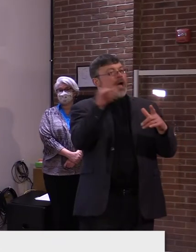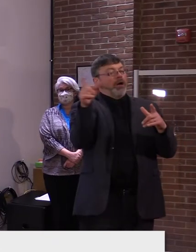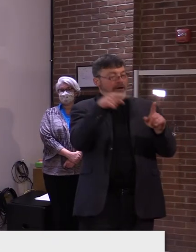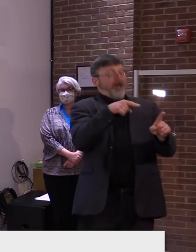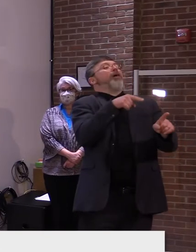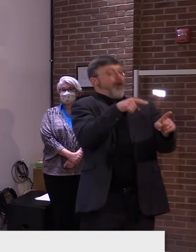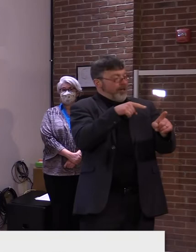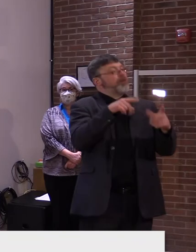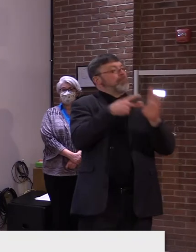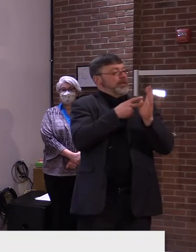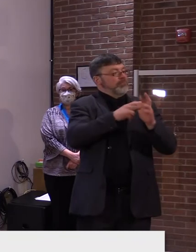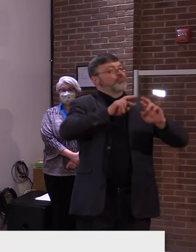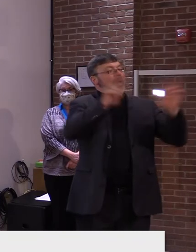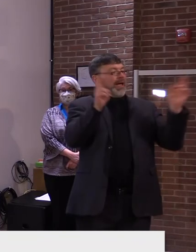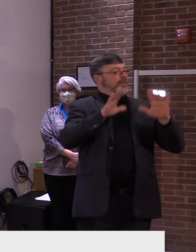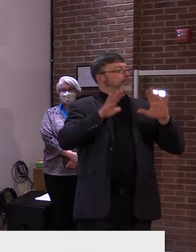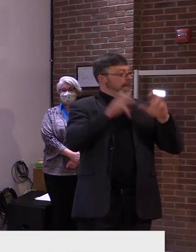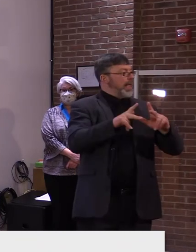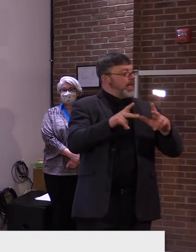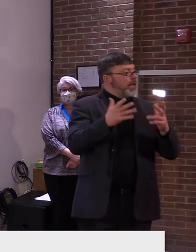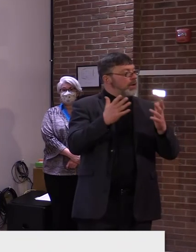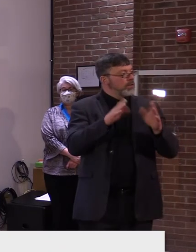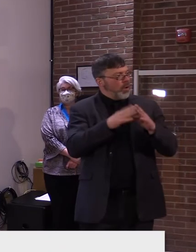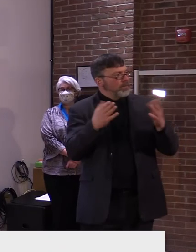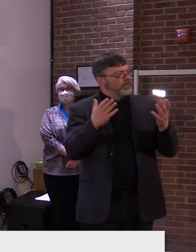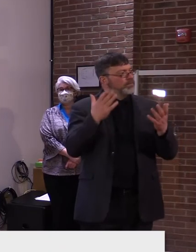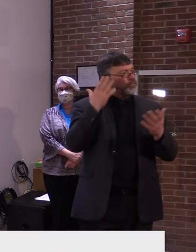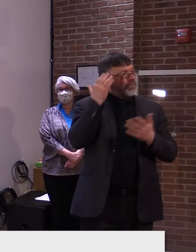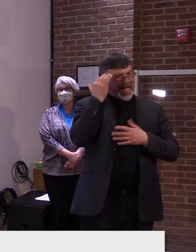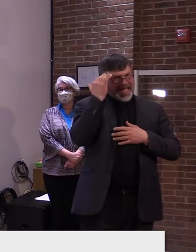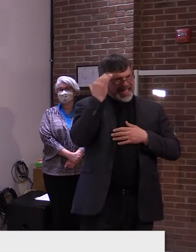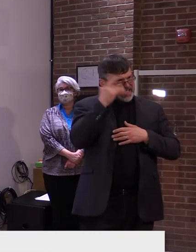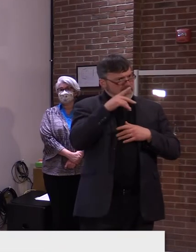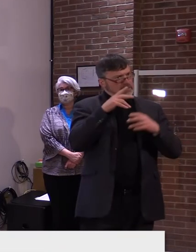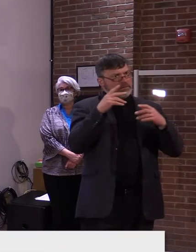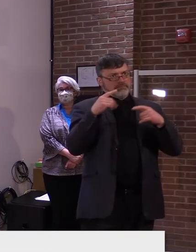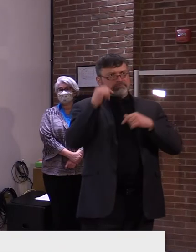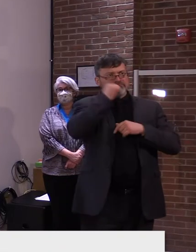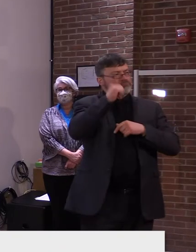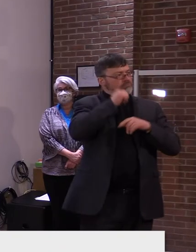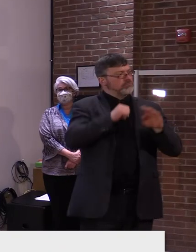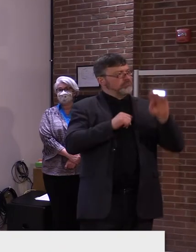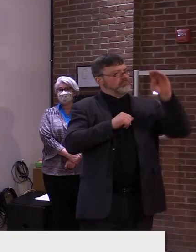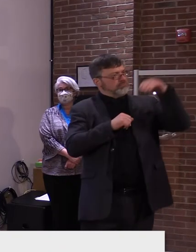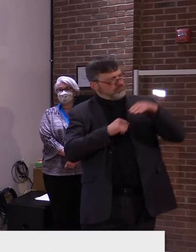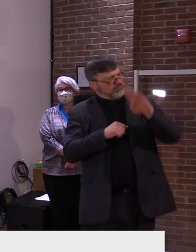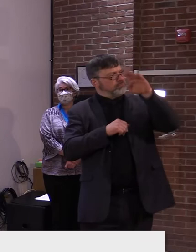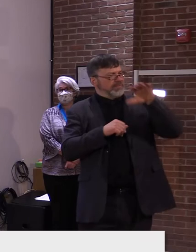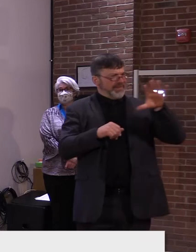why, given the case counts are still so high, that we would make some of these moves now.